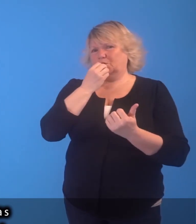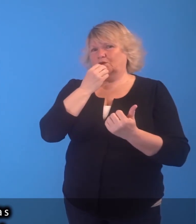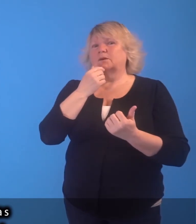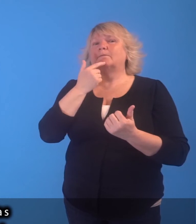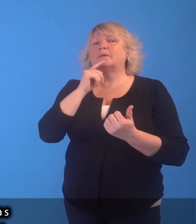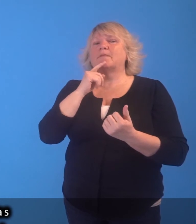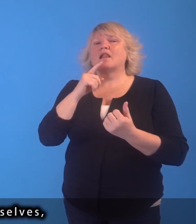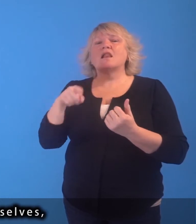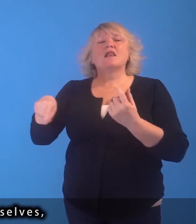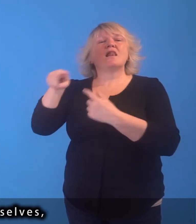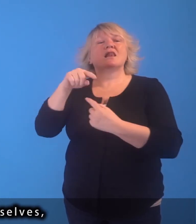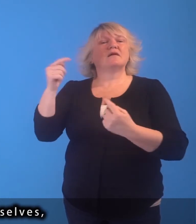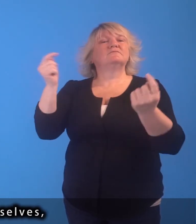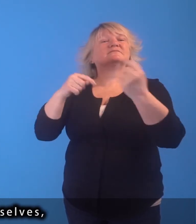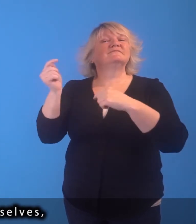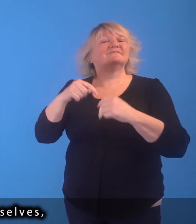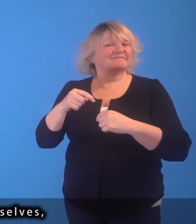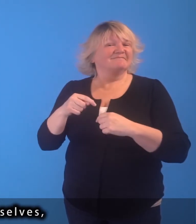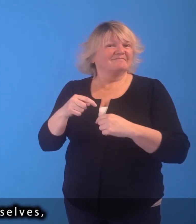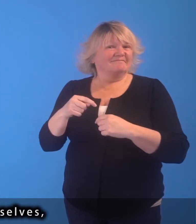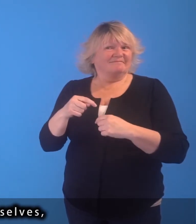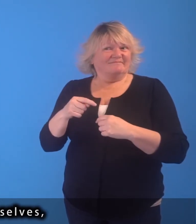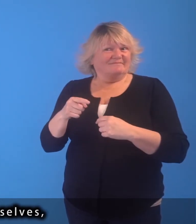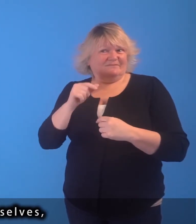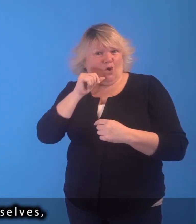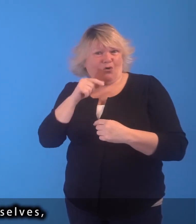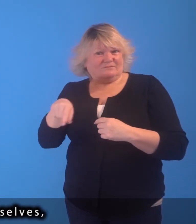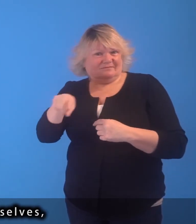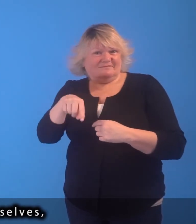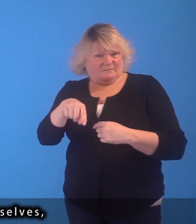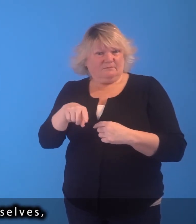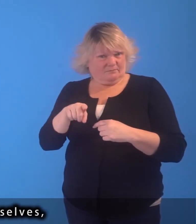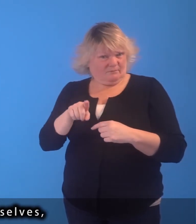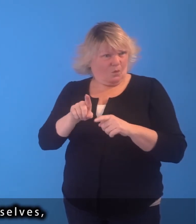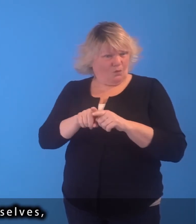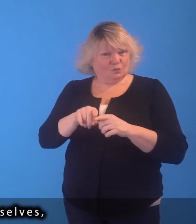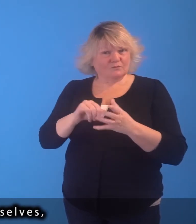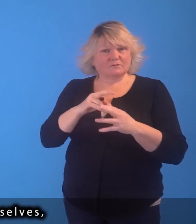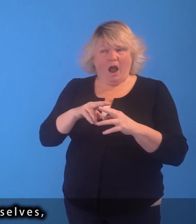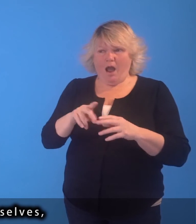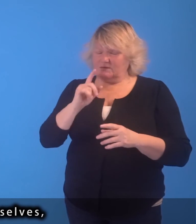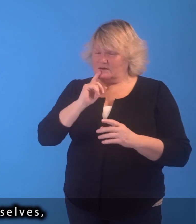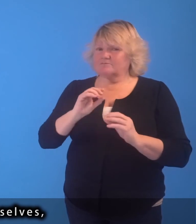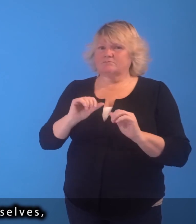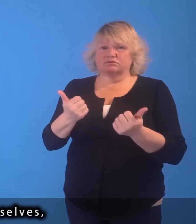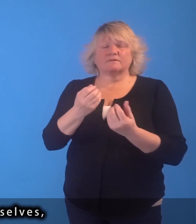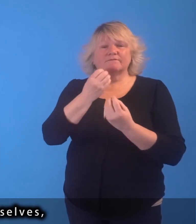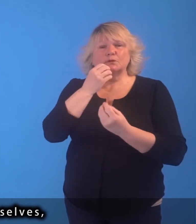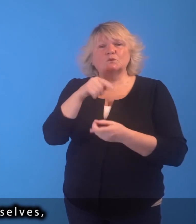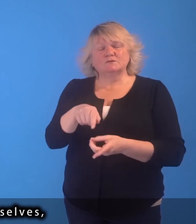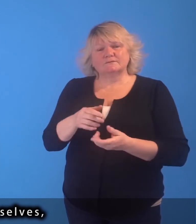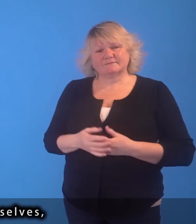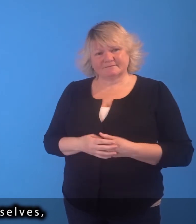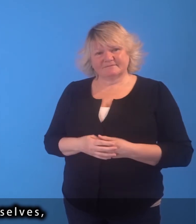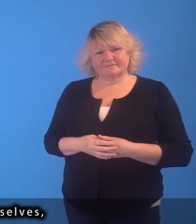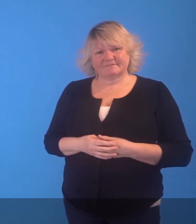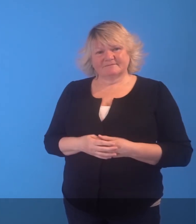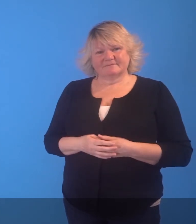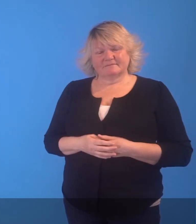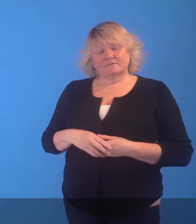In 1903, William Reed introduced a Venetian red fabric to cover the tops of the